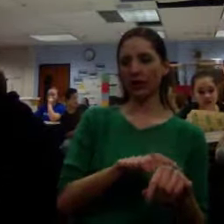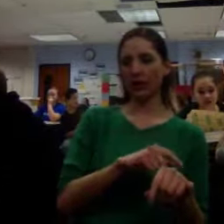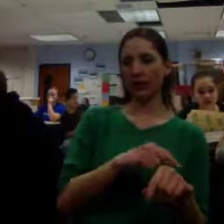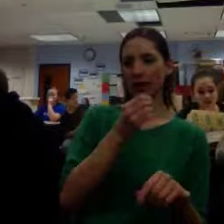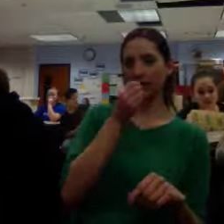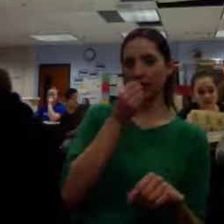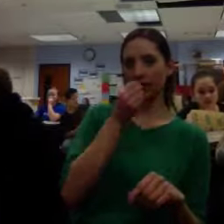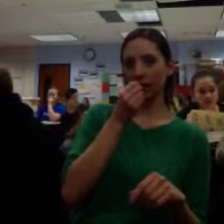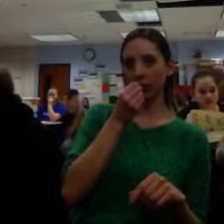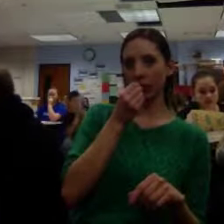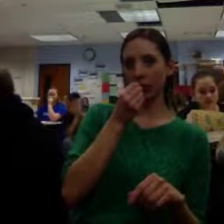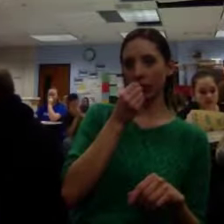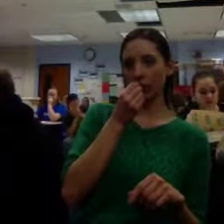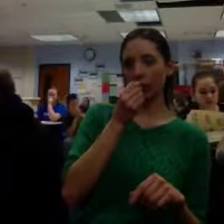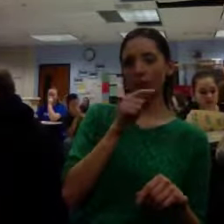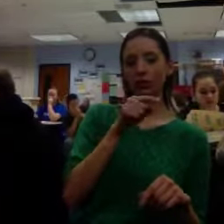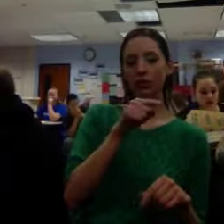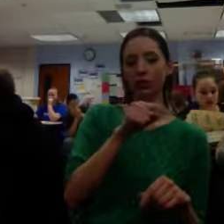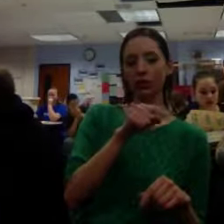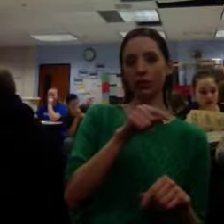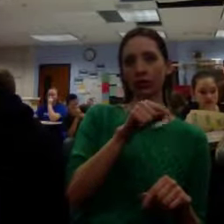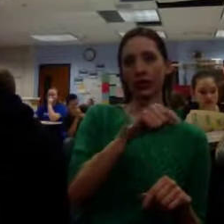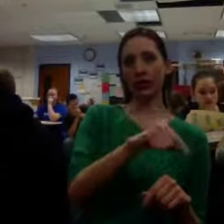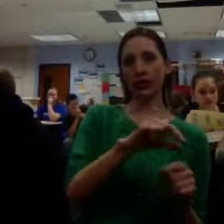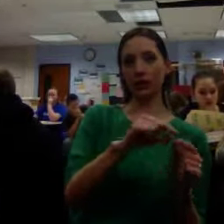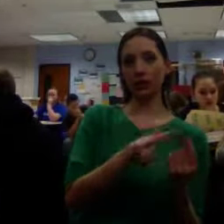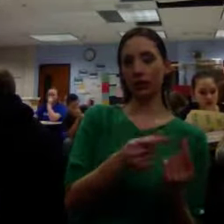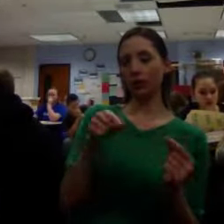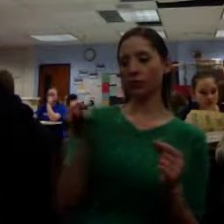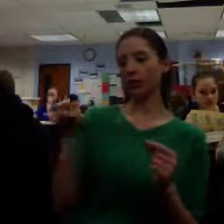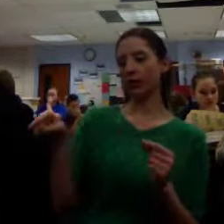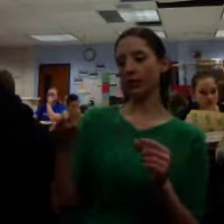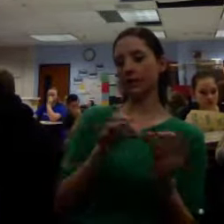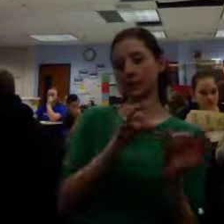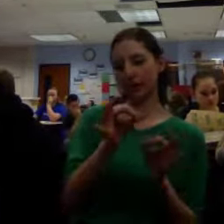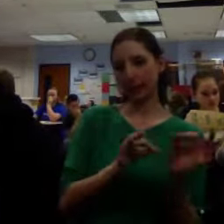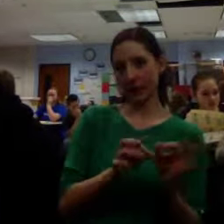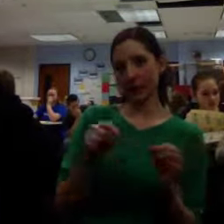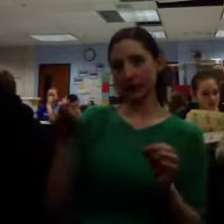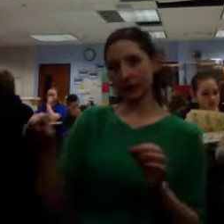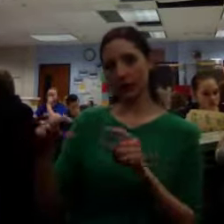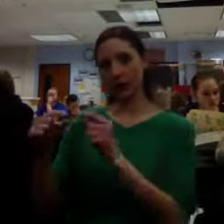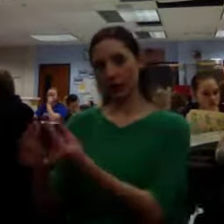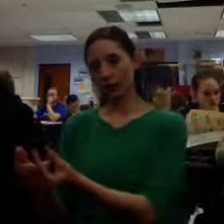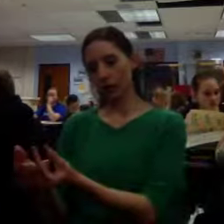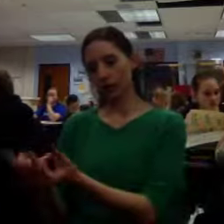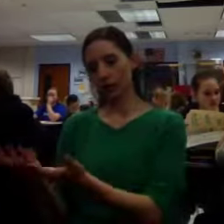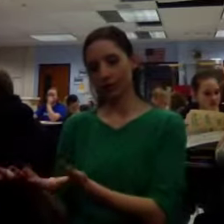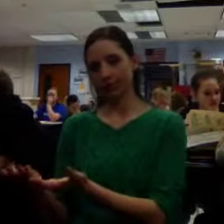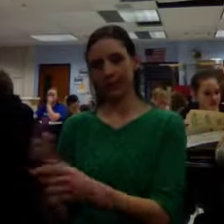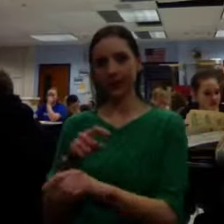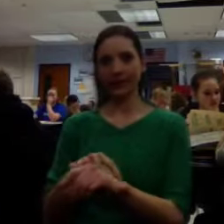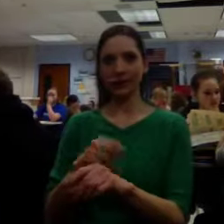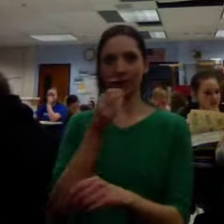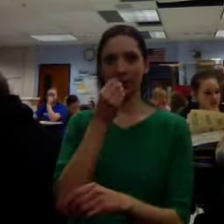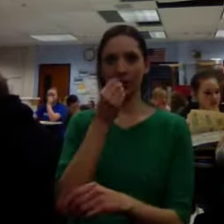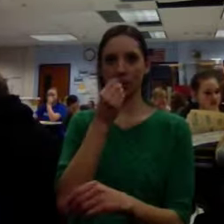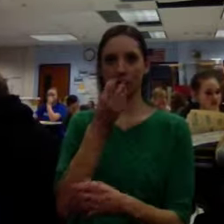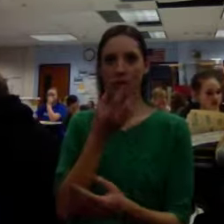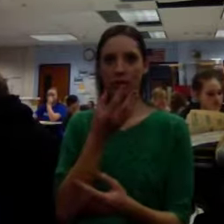play your game. It's a good idea to practice through it, even though you guys aren't little kids. It just gives a great drive, okay?